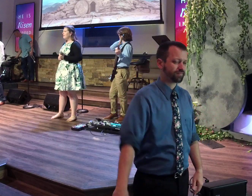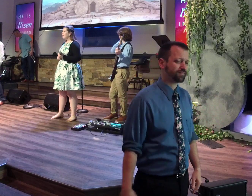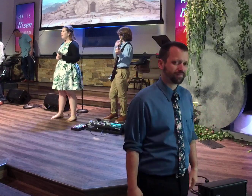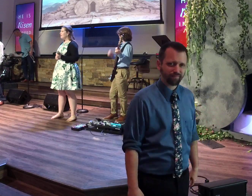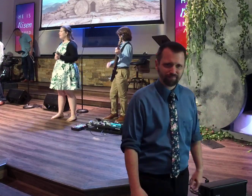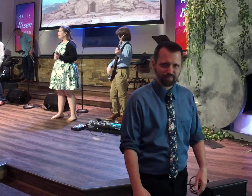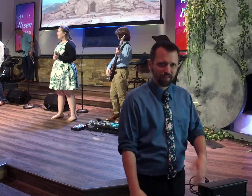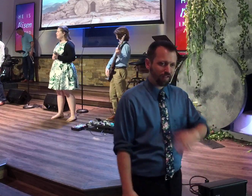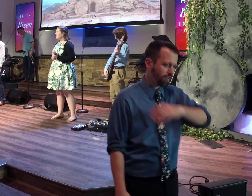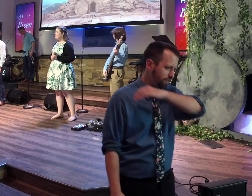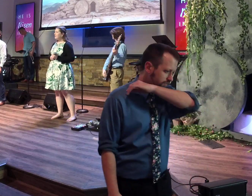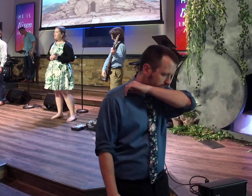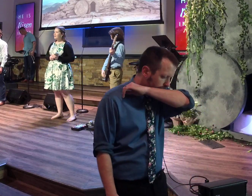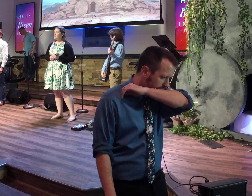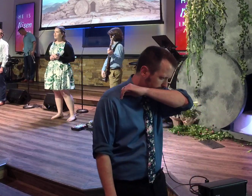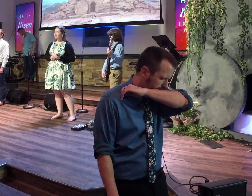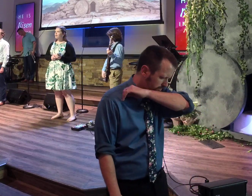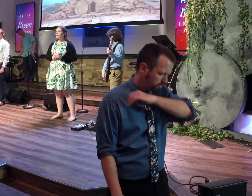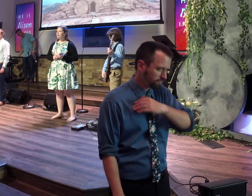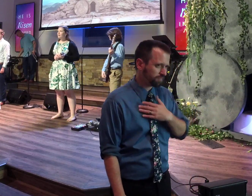So we're going to respond with this last song.